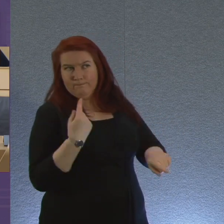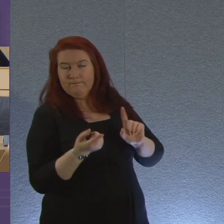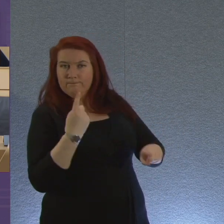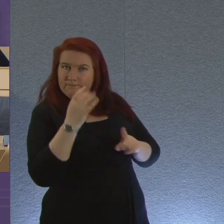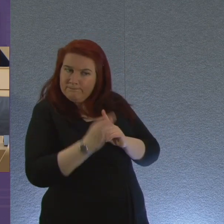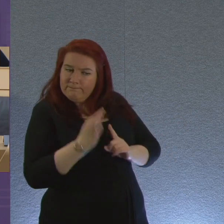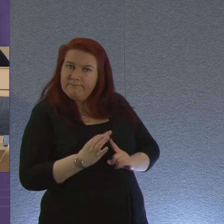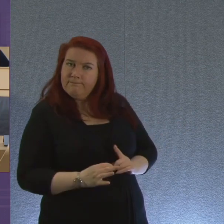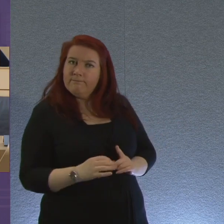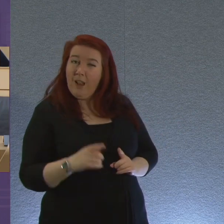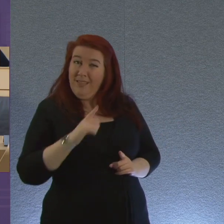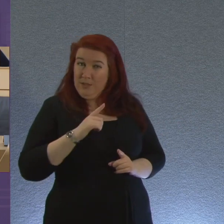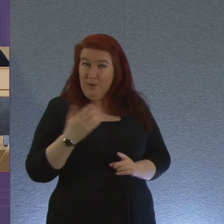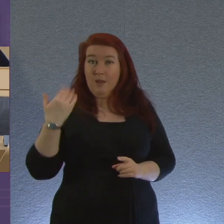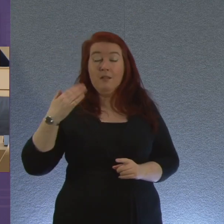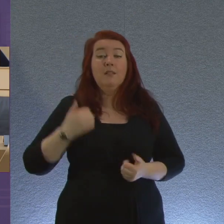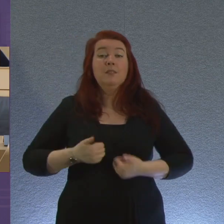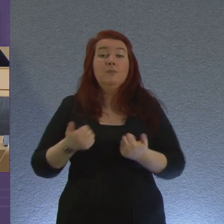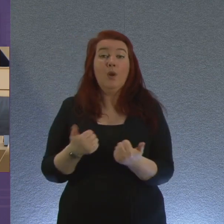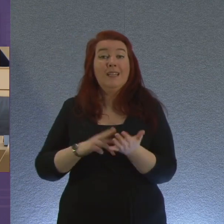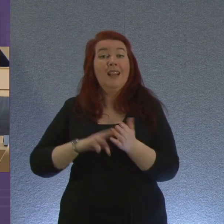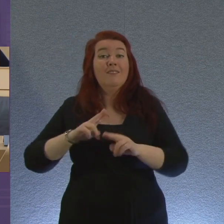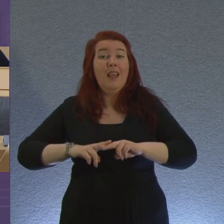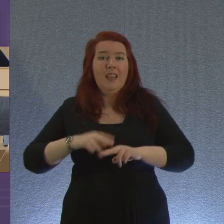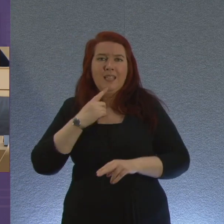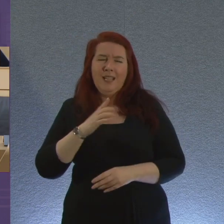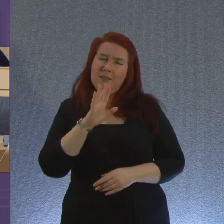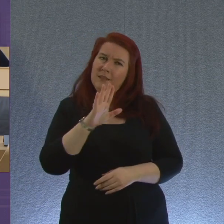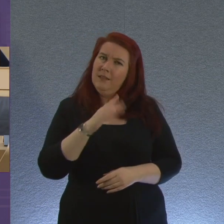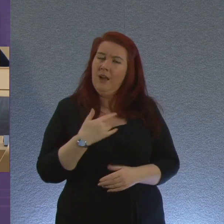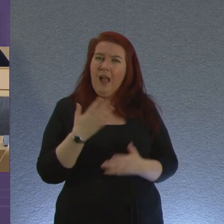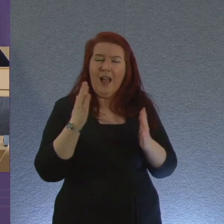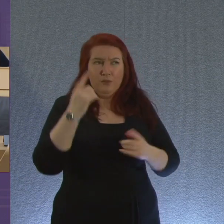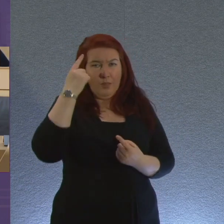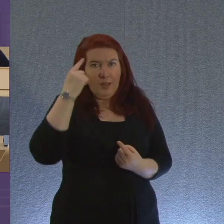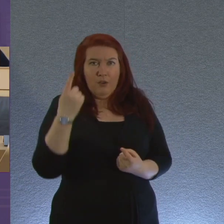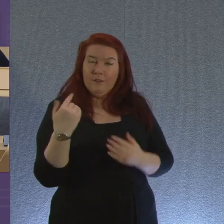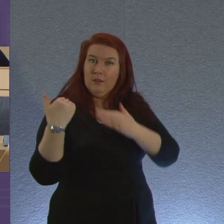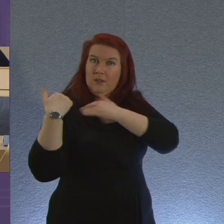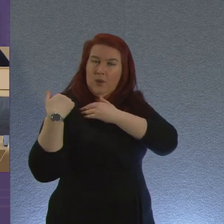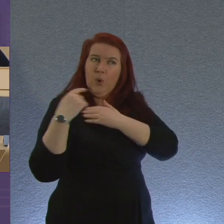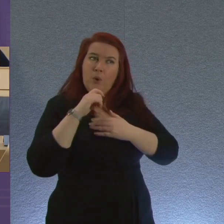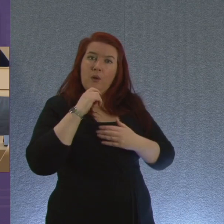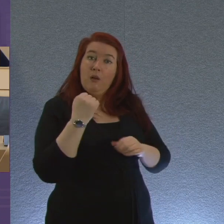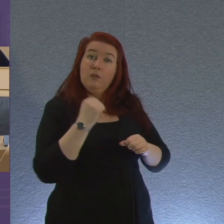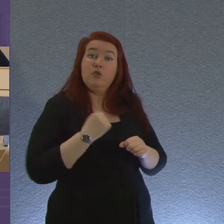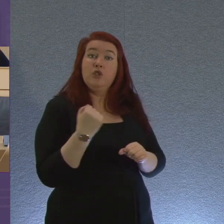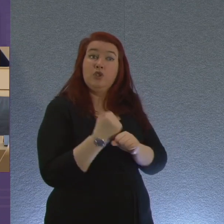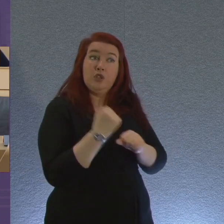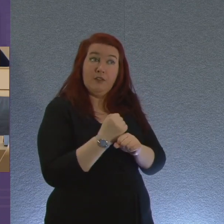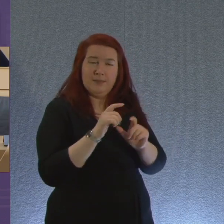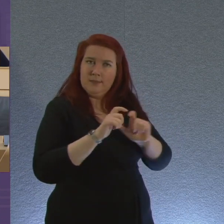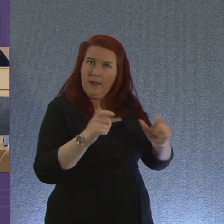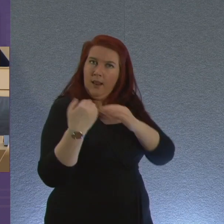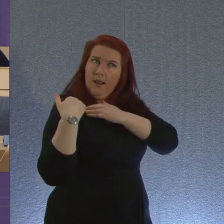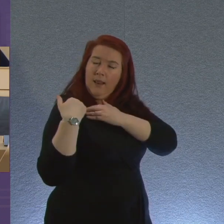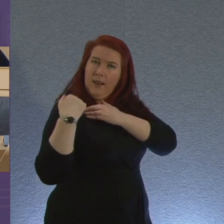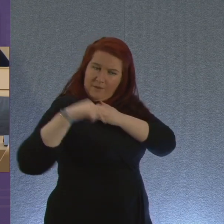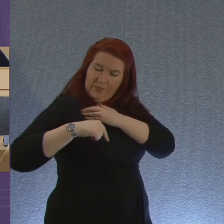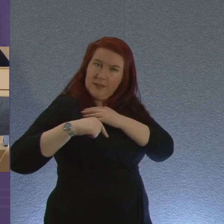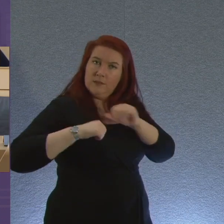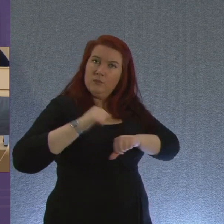Neil Finlay about the accountability of the government through this Parliament is so